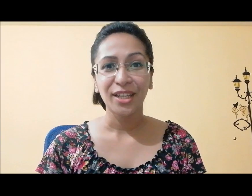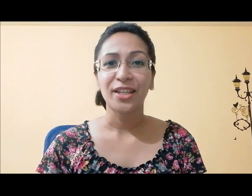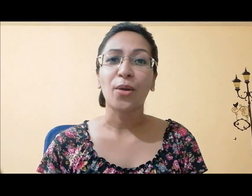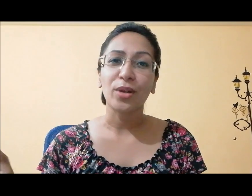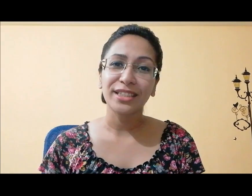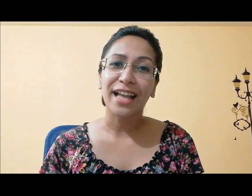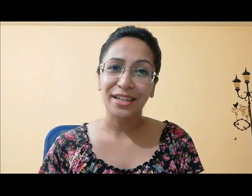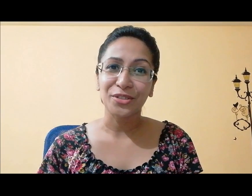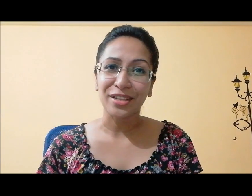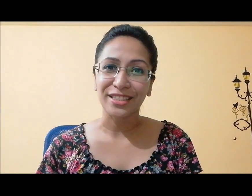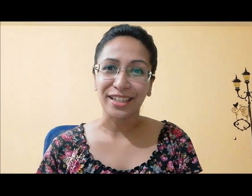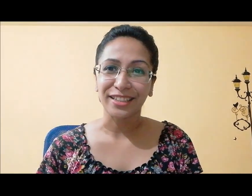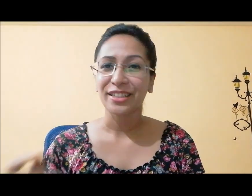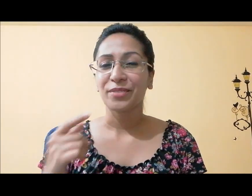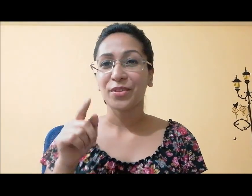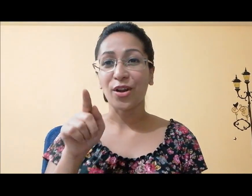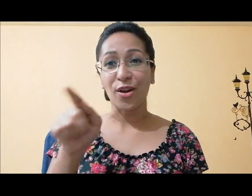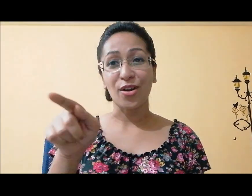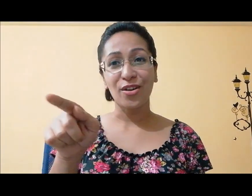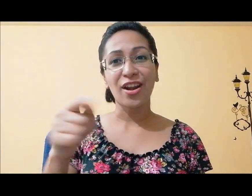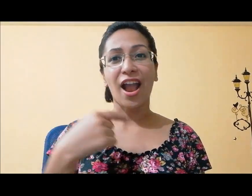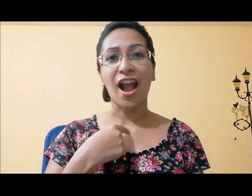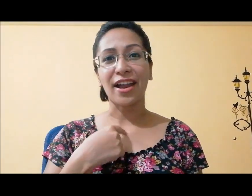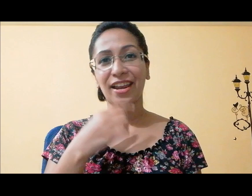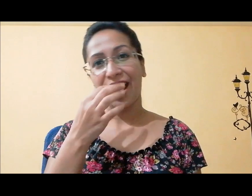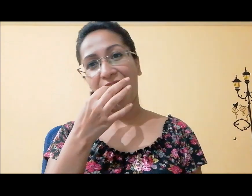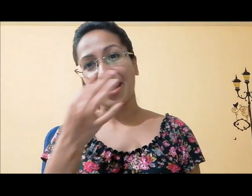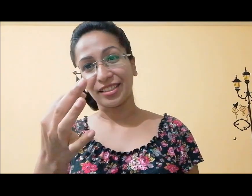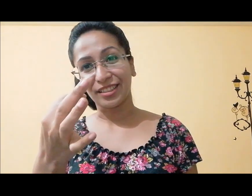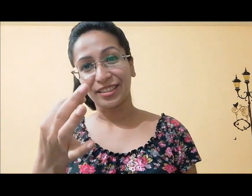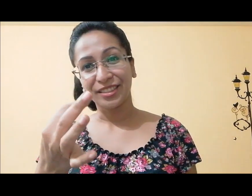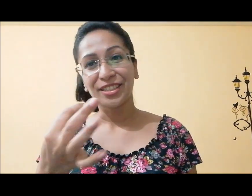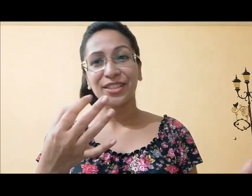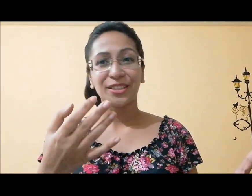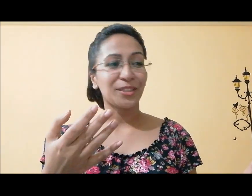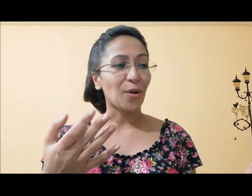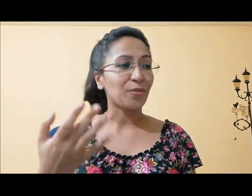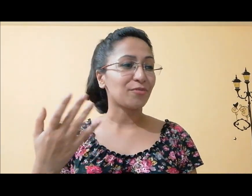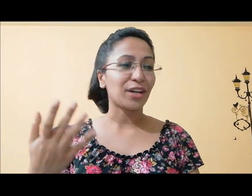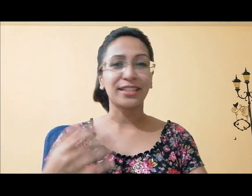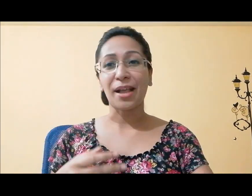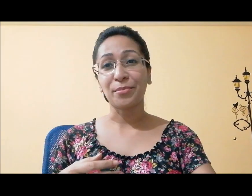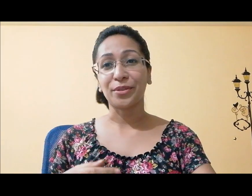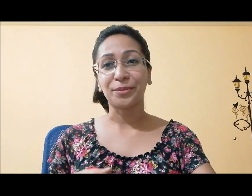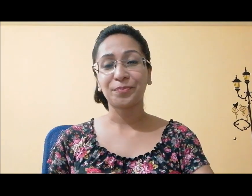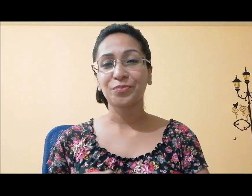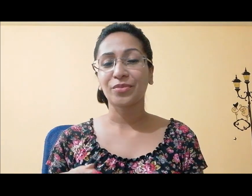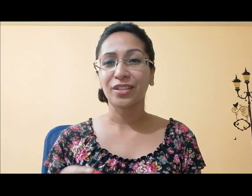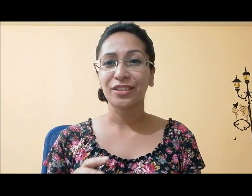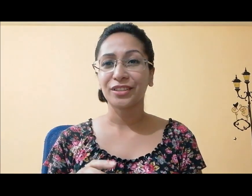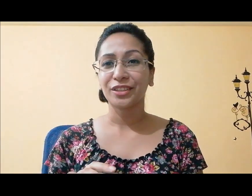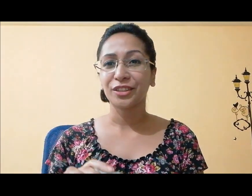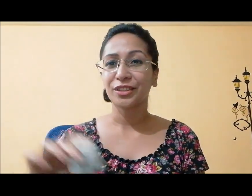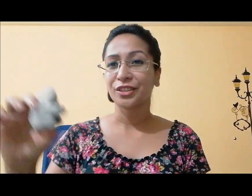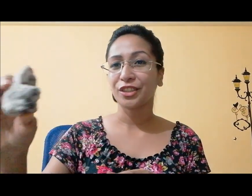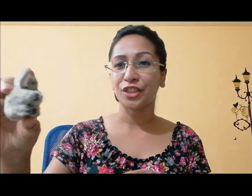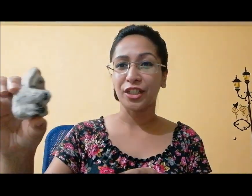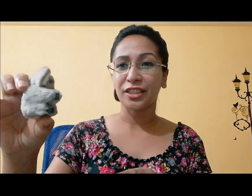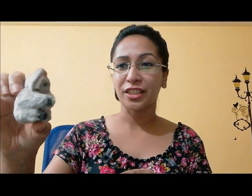Now, wasn't that interesting? Her, I asked. So, for example, she is here.